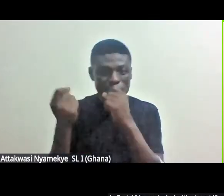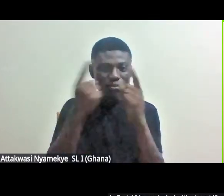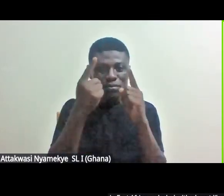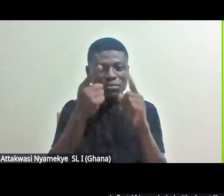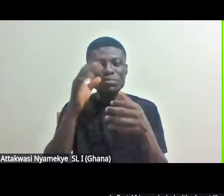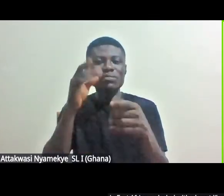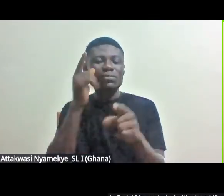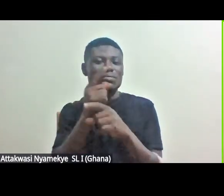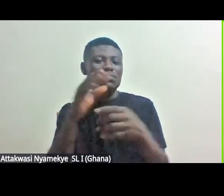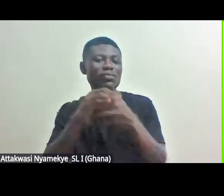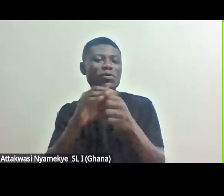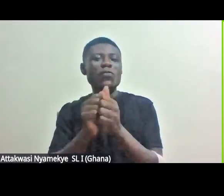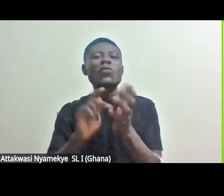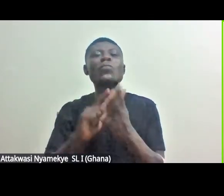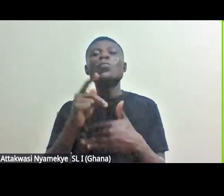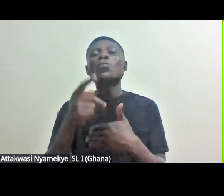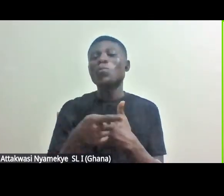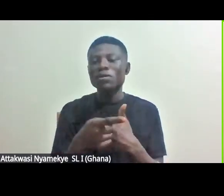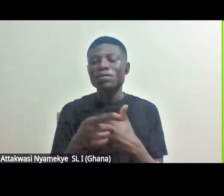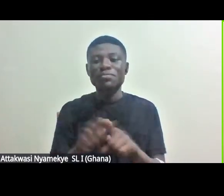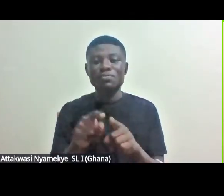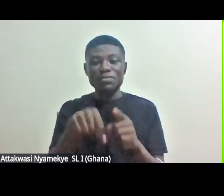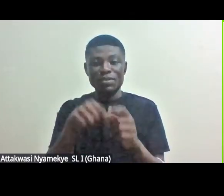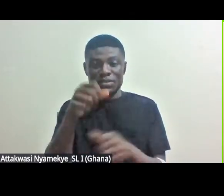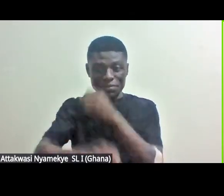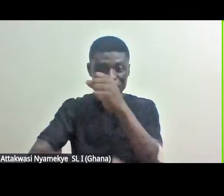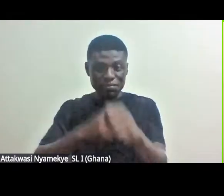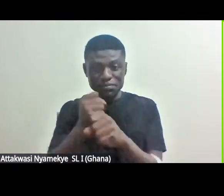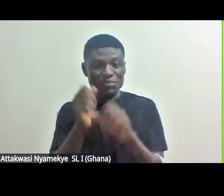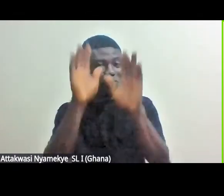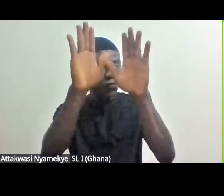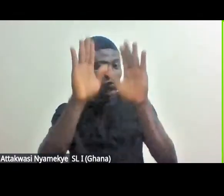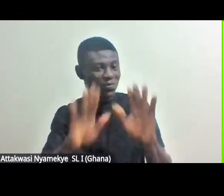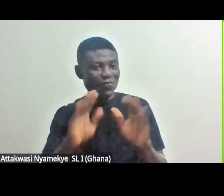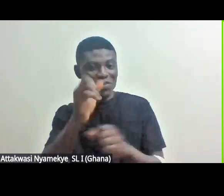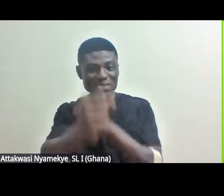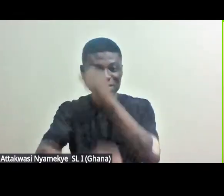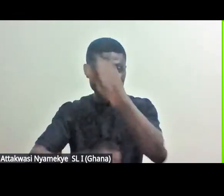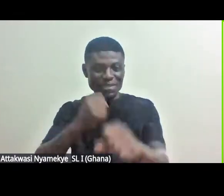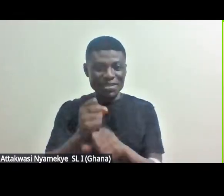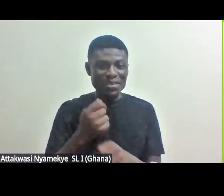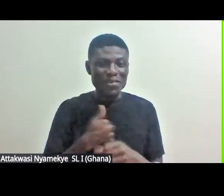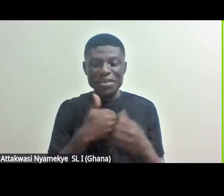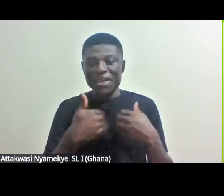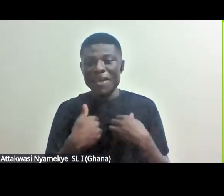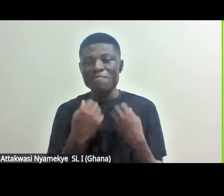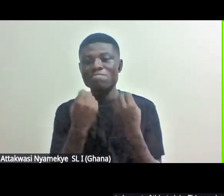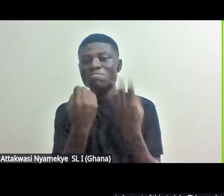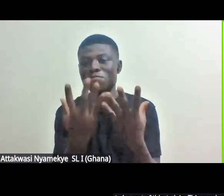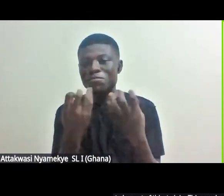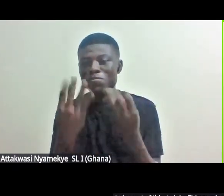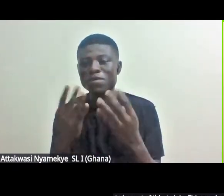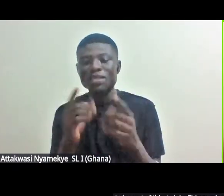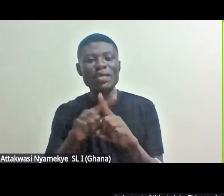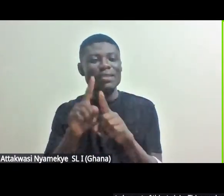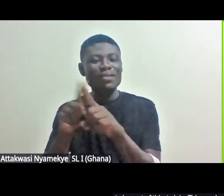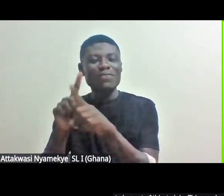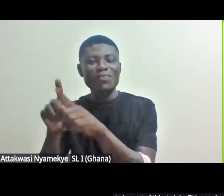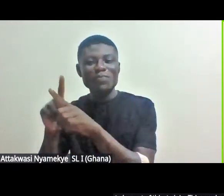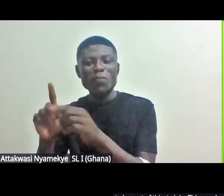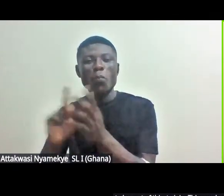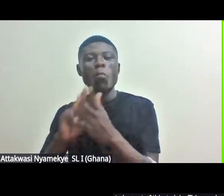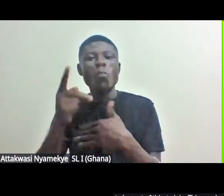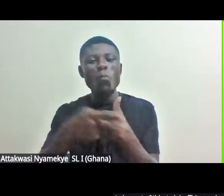be part of this to join. This year has been a fantastic year. We have had so much different programs